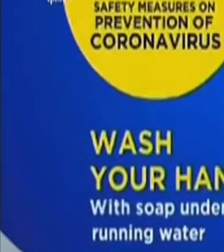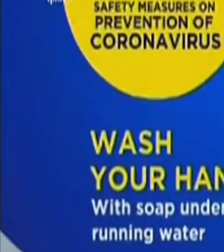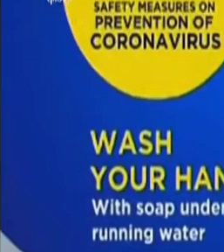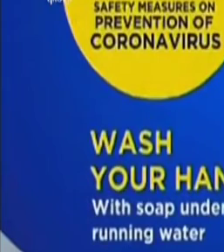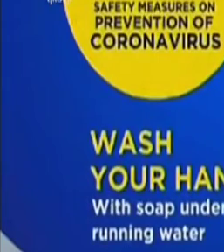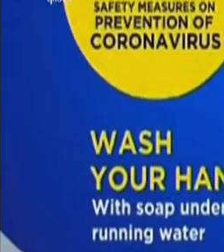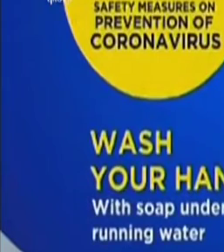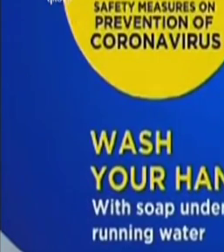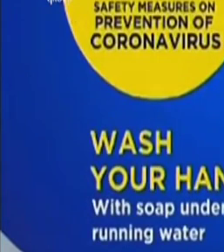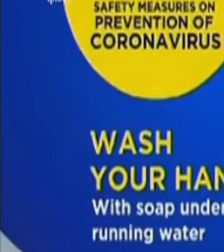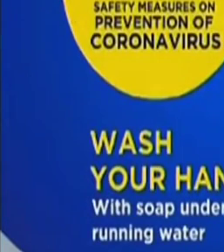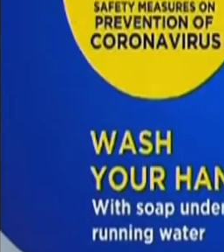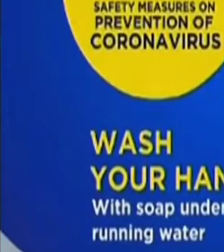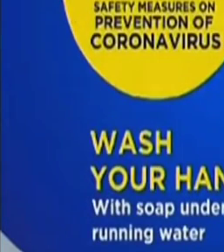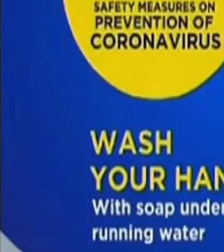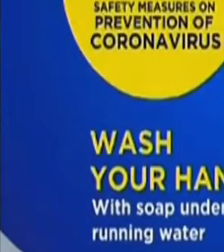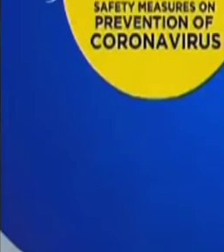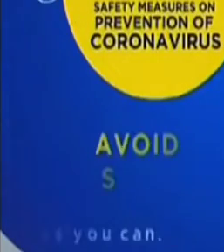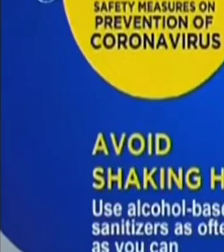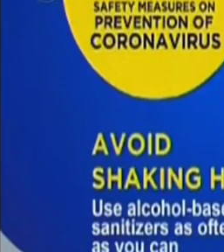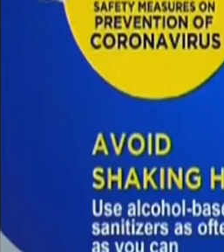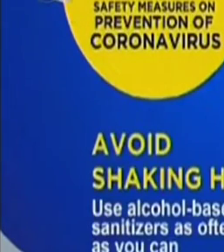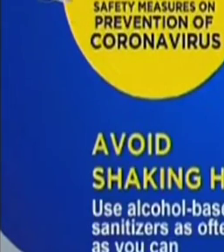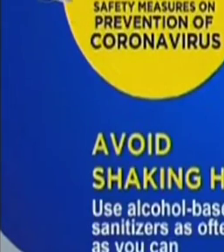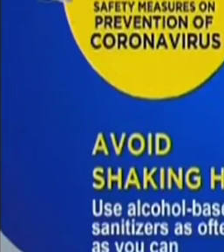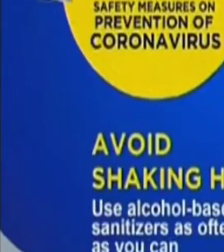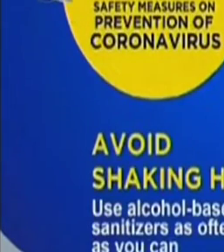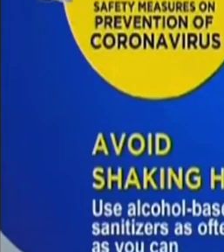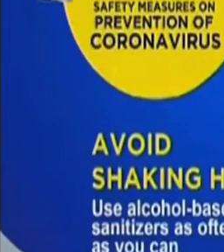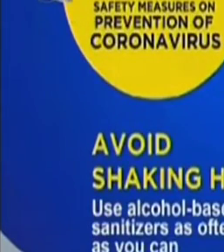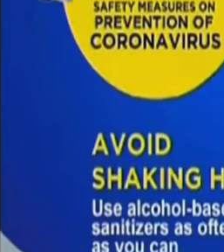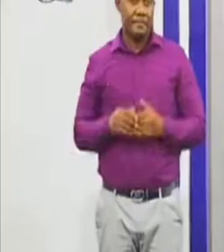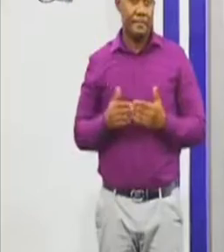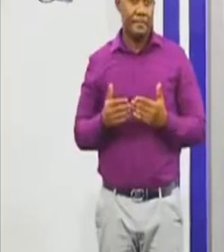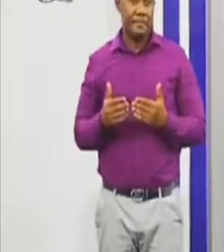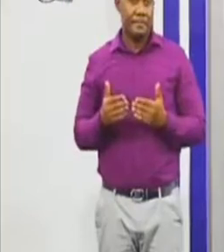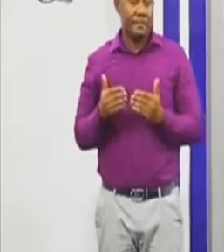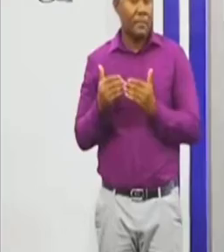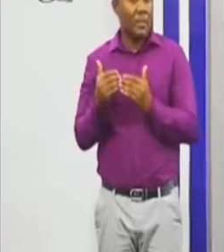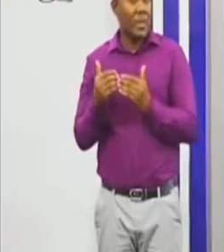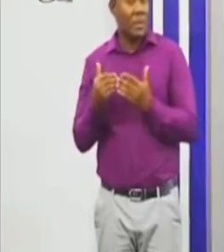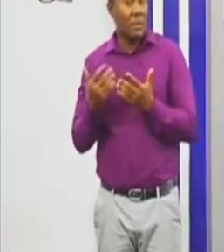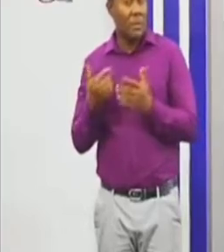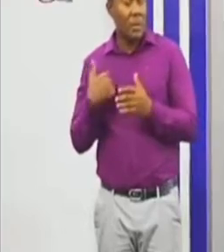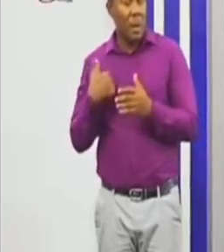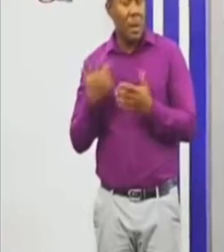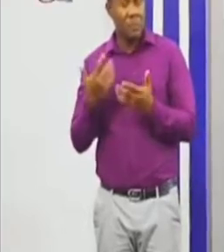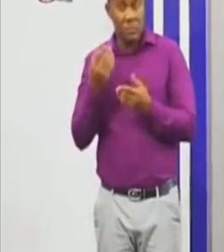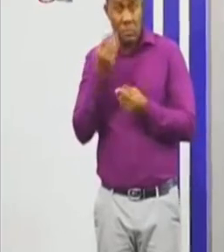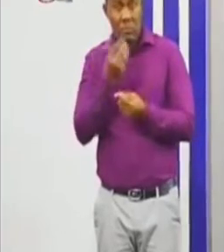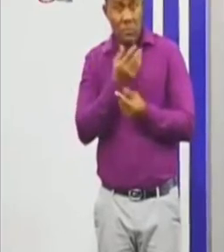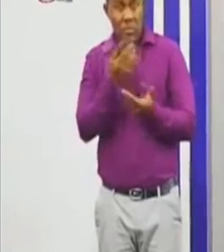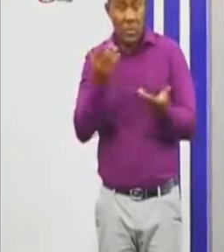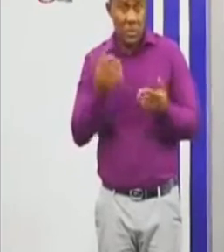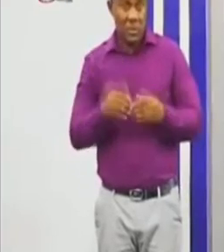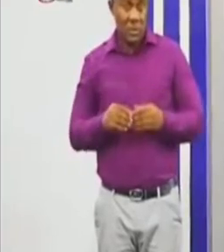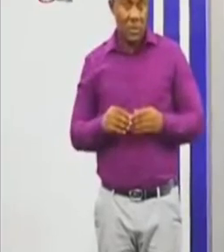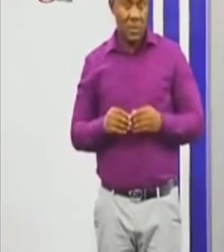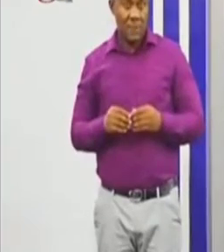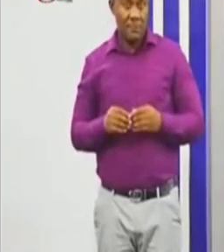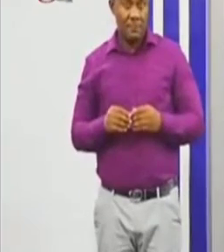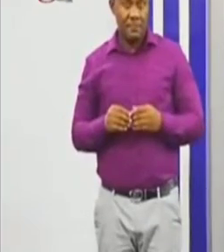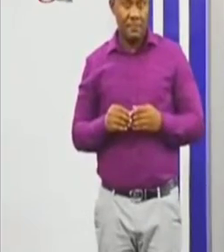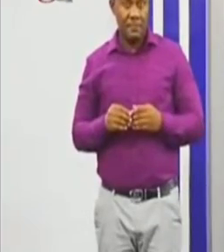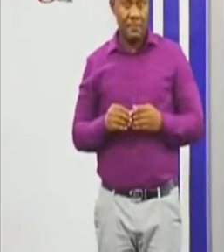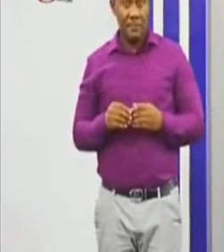morning, ladies and gentlemen. And before I come to the app, I'd like to share a few things about what